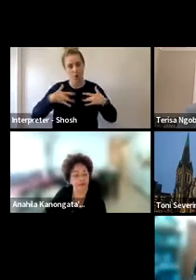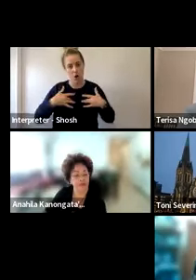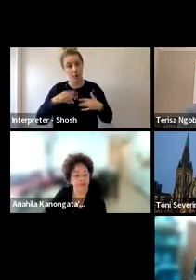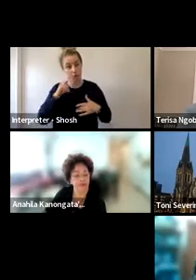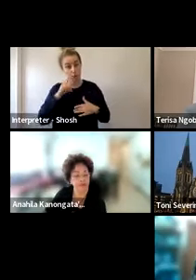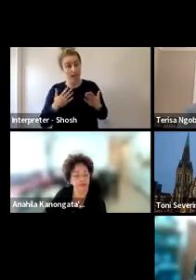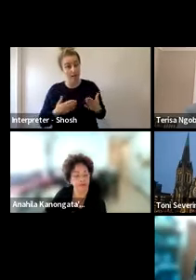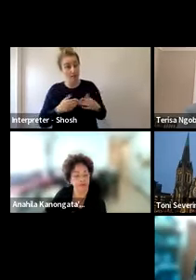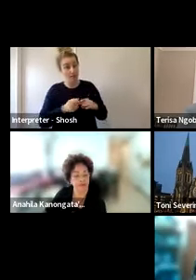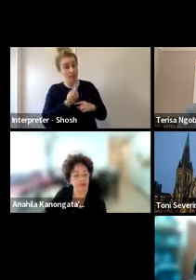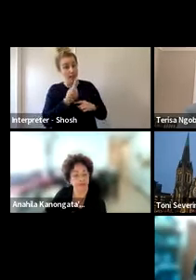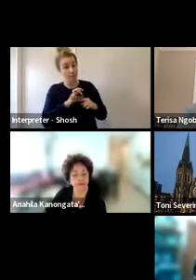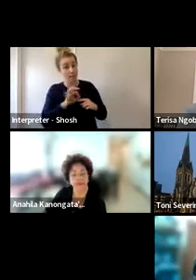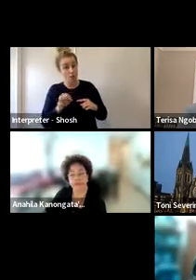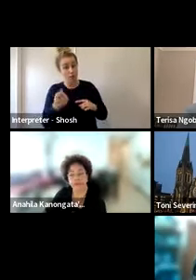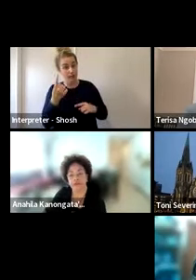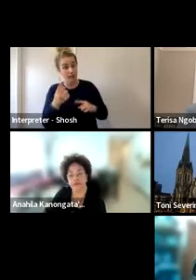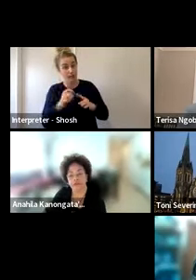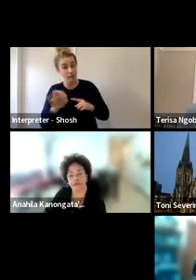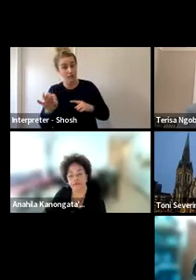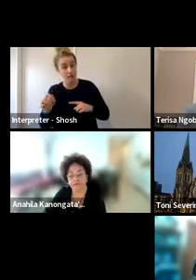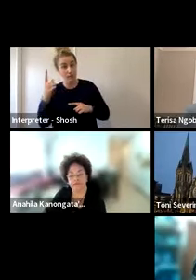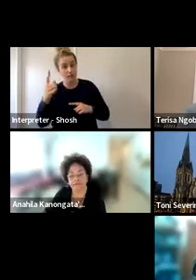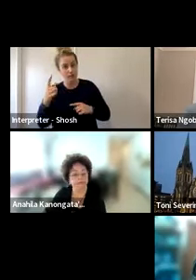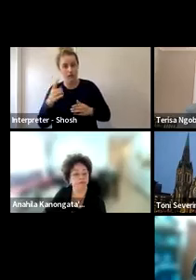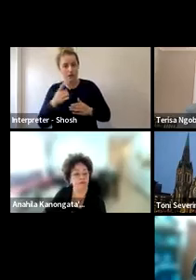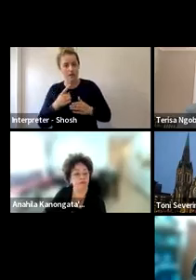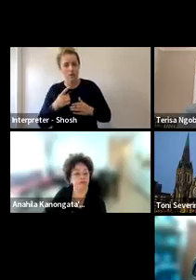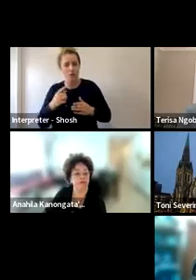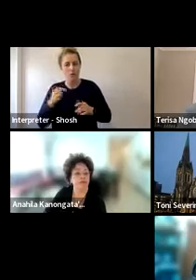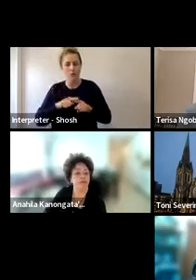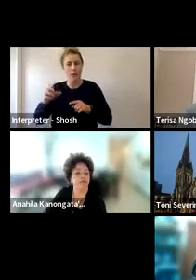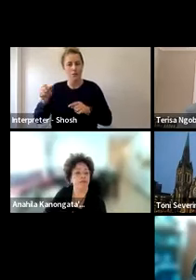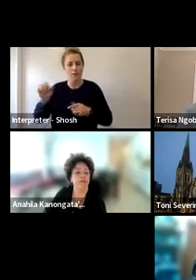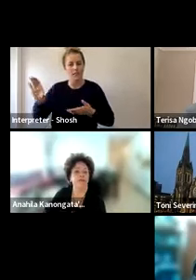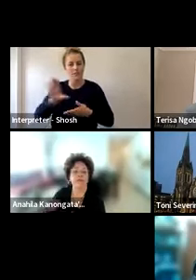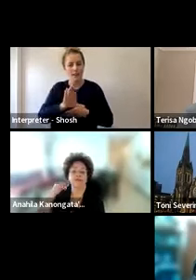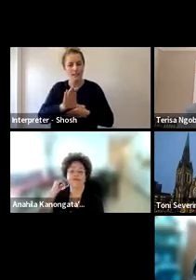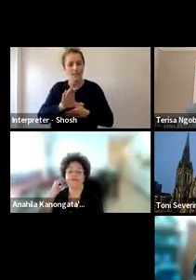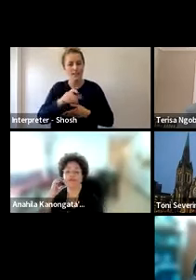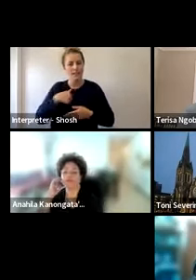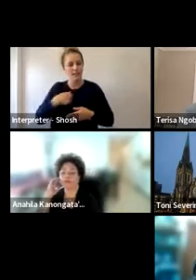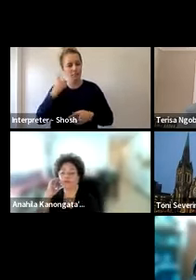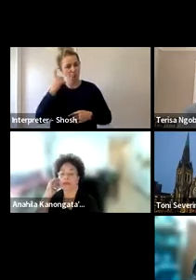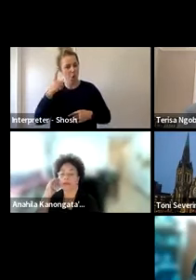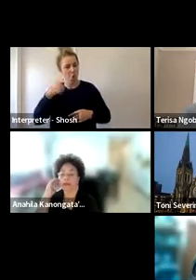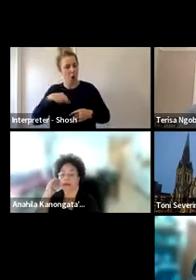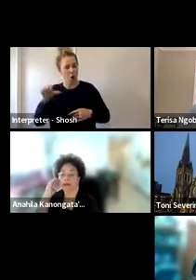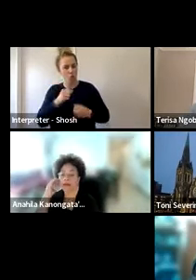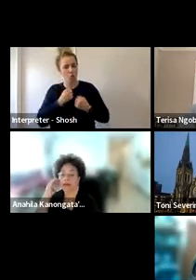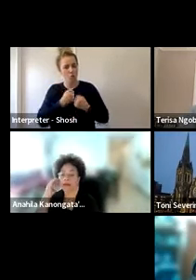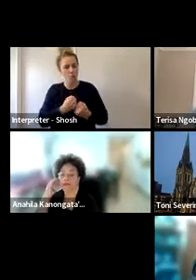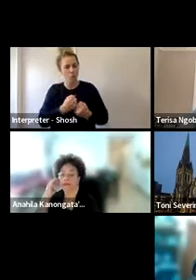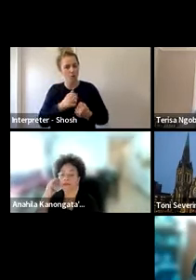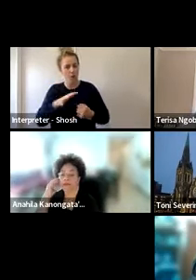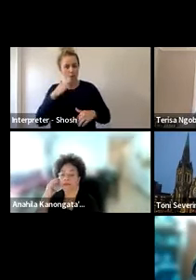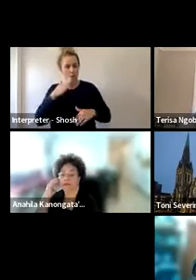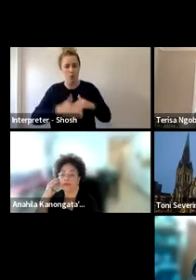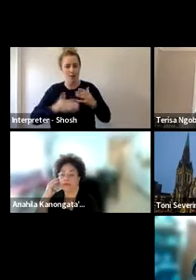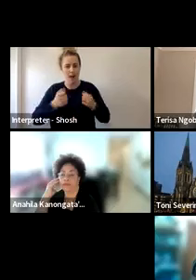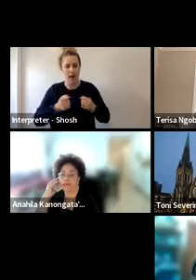event. So getting any funding, people say, well, it's only an episodic event. Why should we actually support you when you might not have a